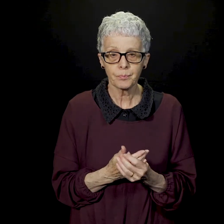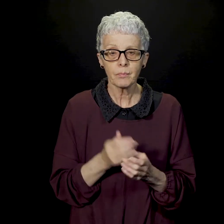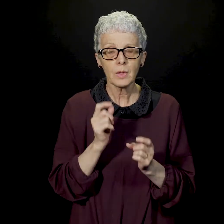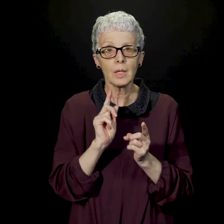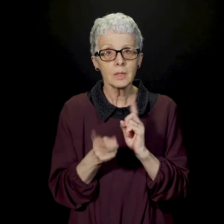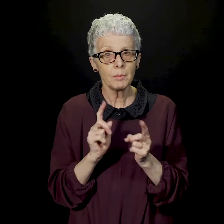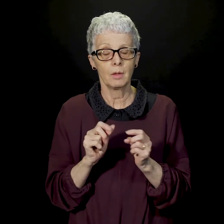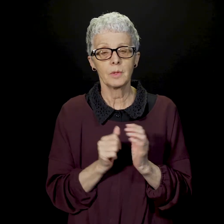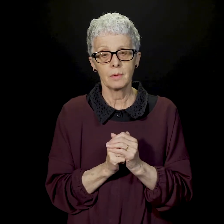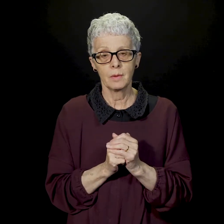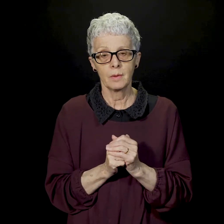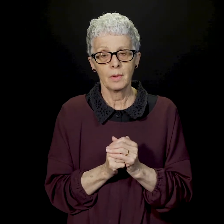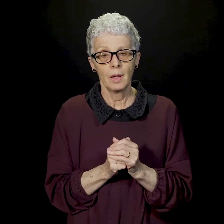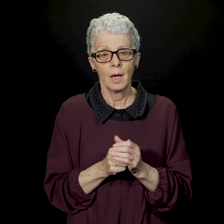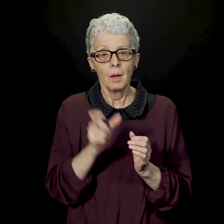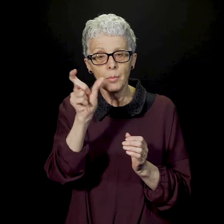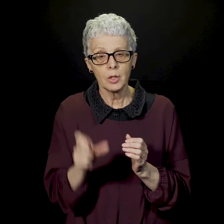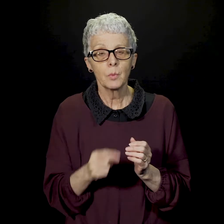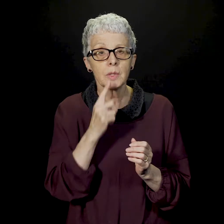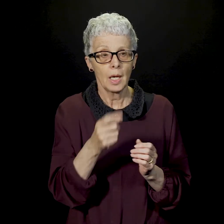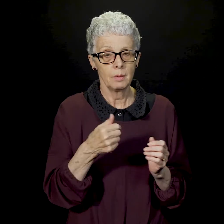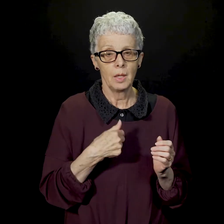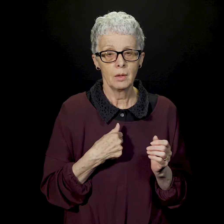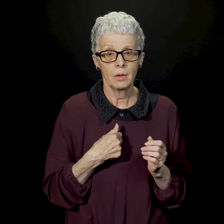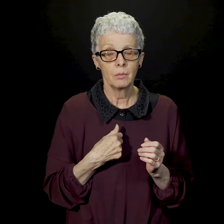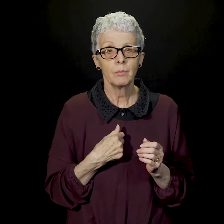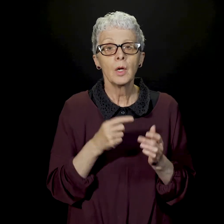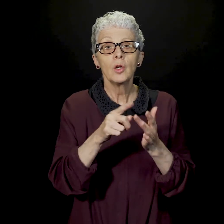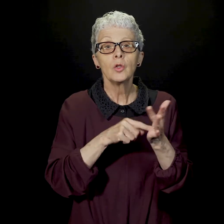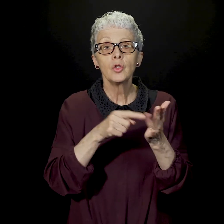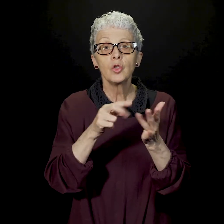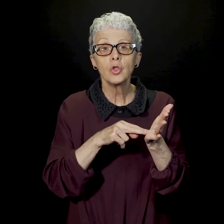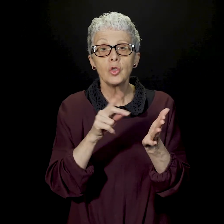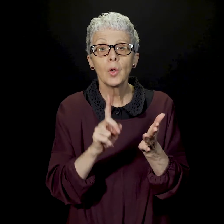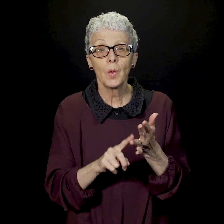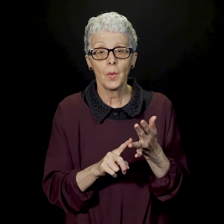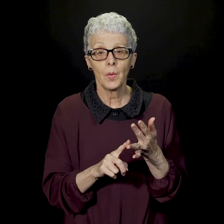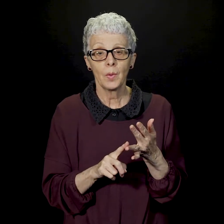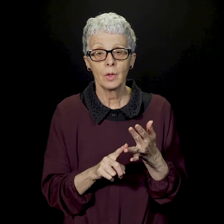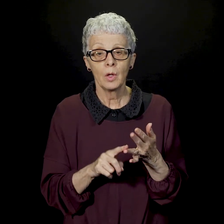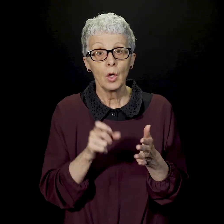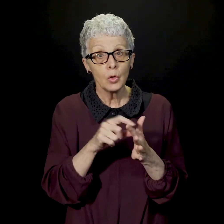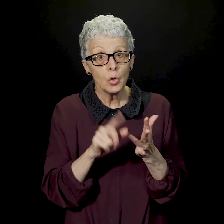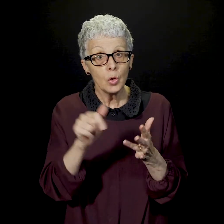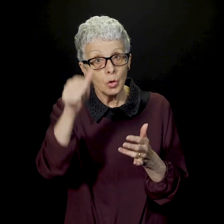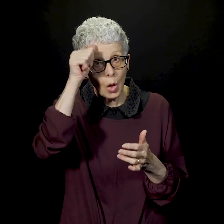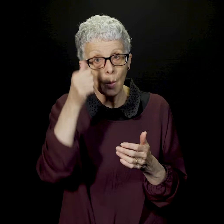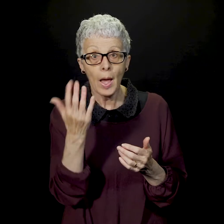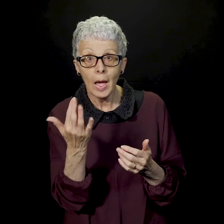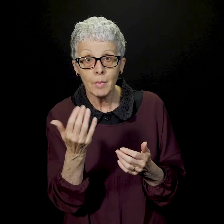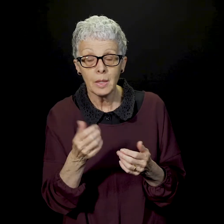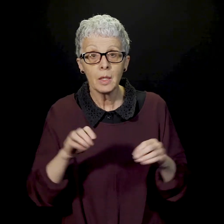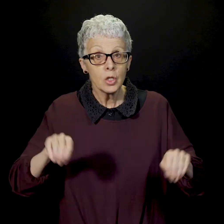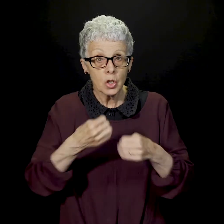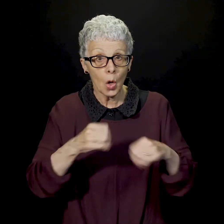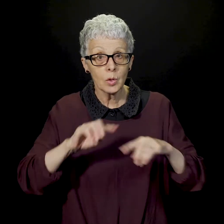Sometimes someone will say to me like, Jono, like you, do you know how many songs we had this morning? Like,